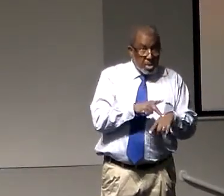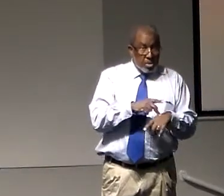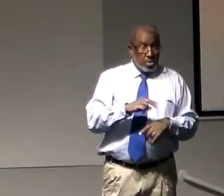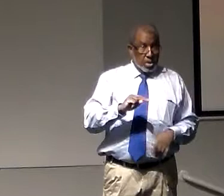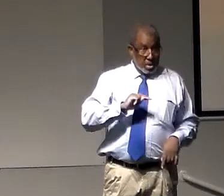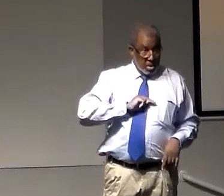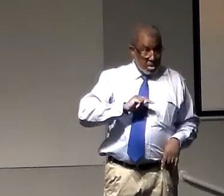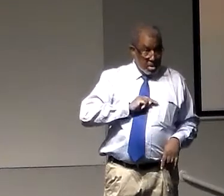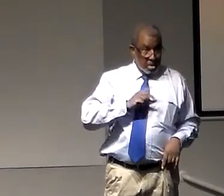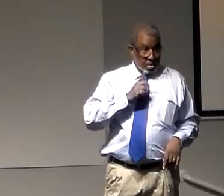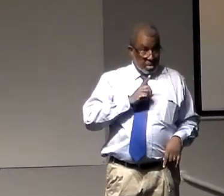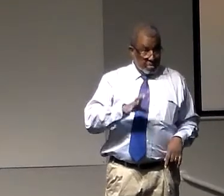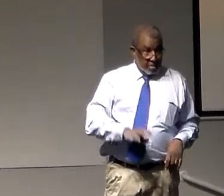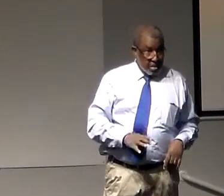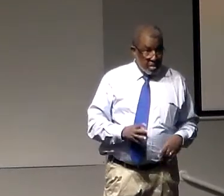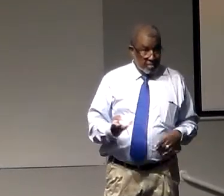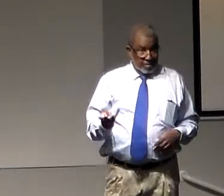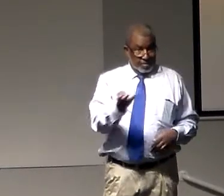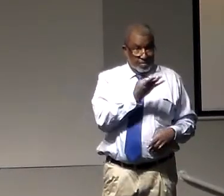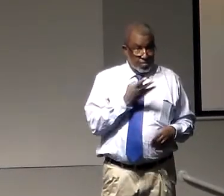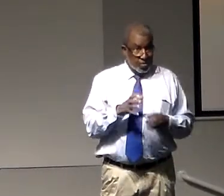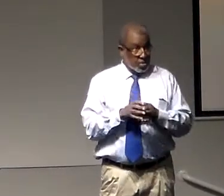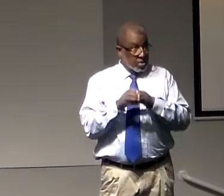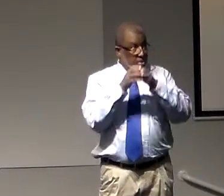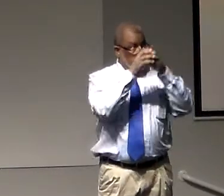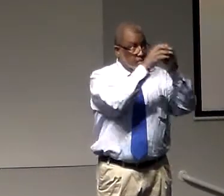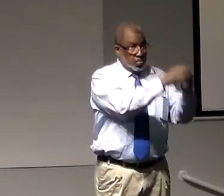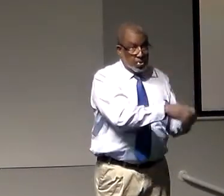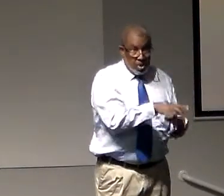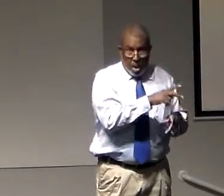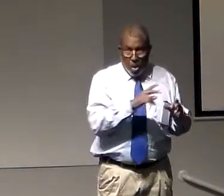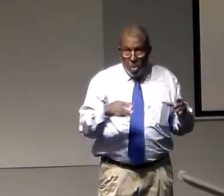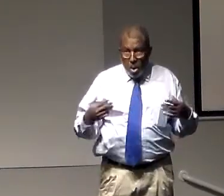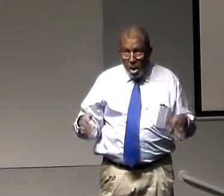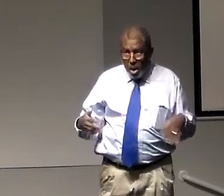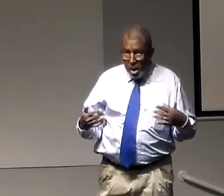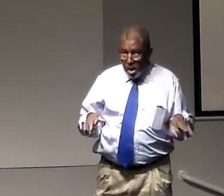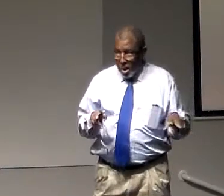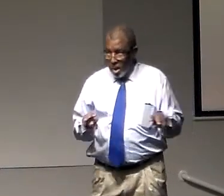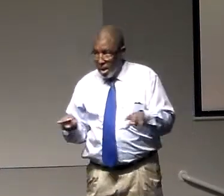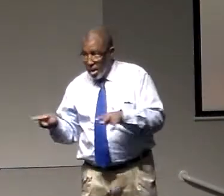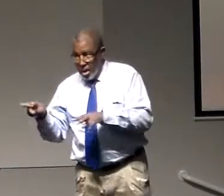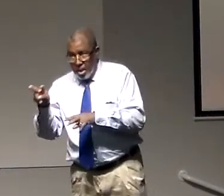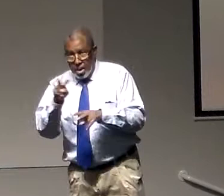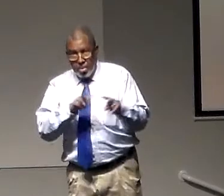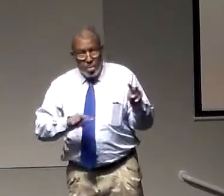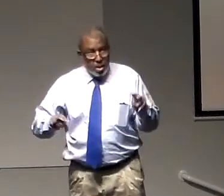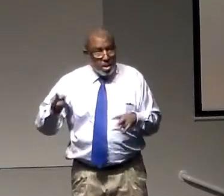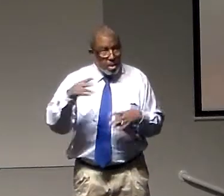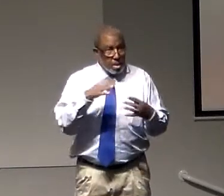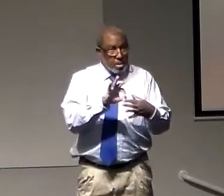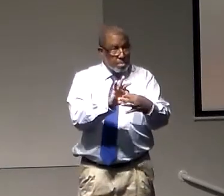Lewis Perry, Nina, Devonna, all four of us, we went out there, and they see, wow, all